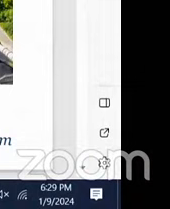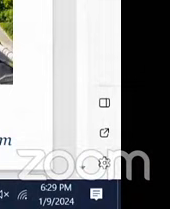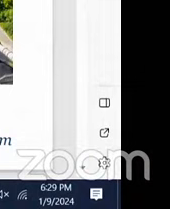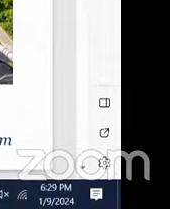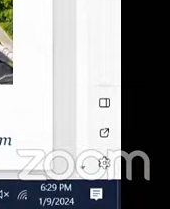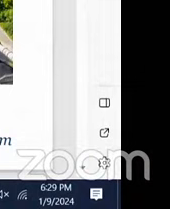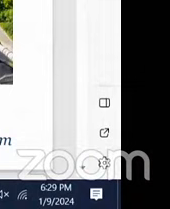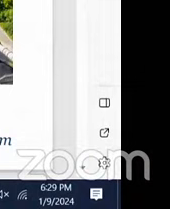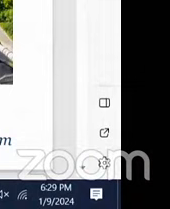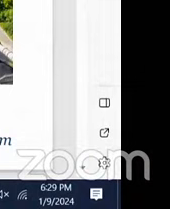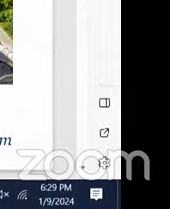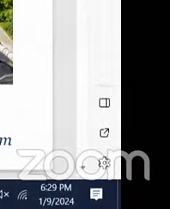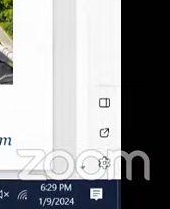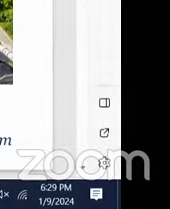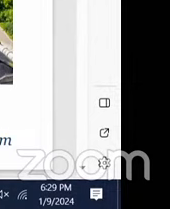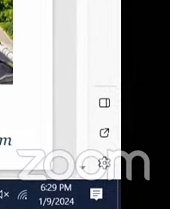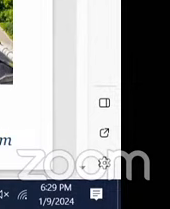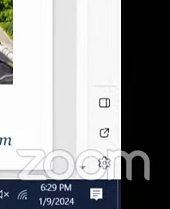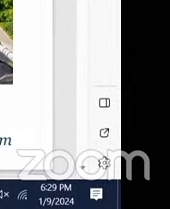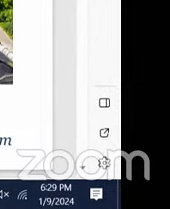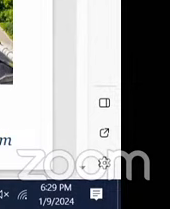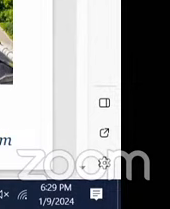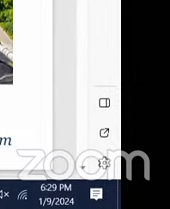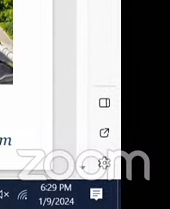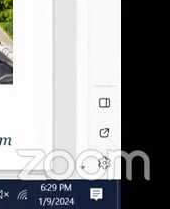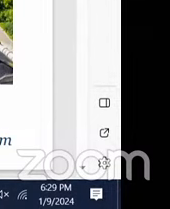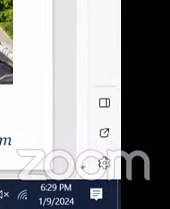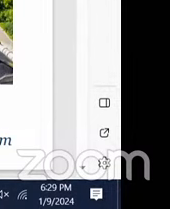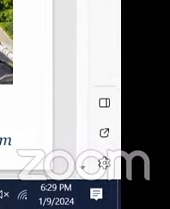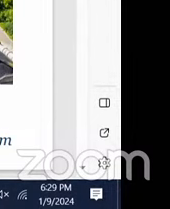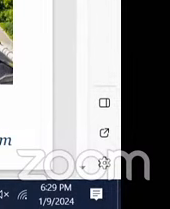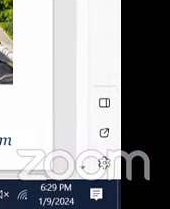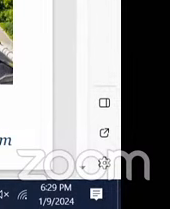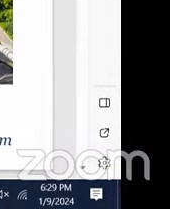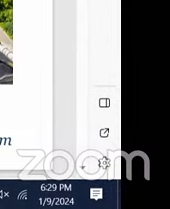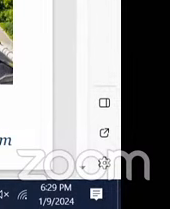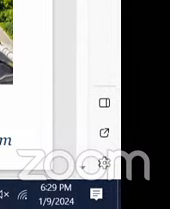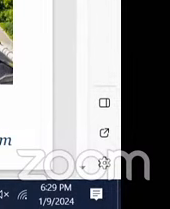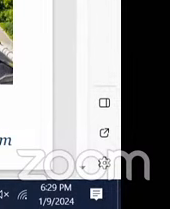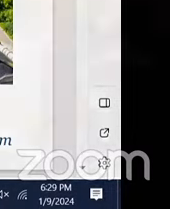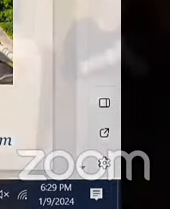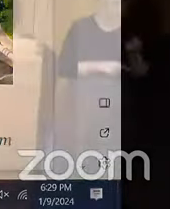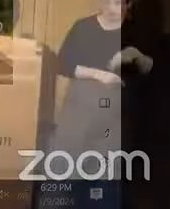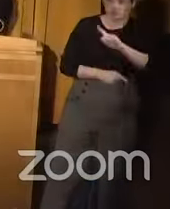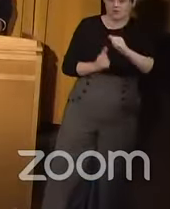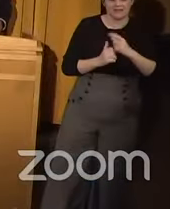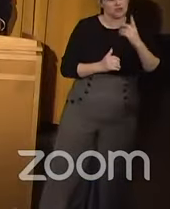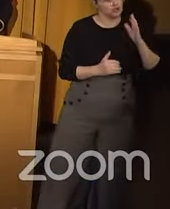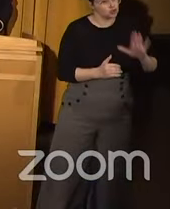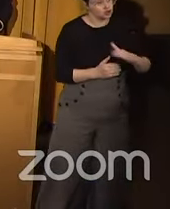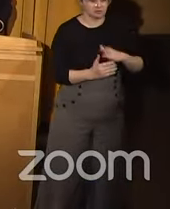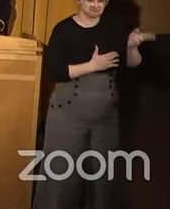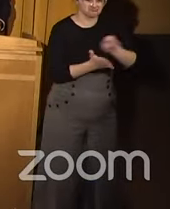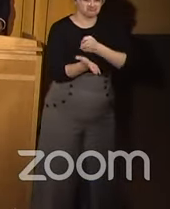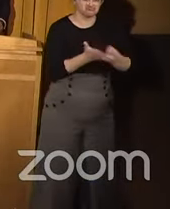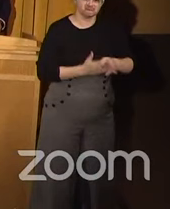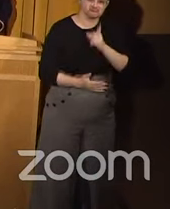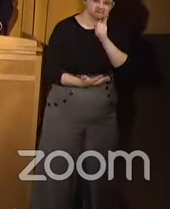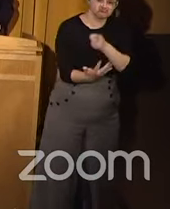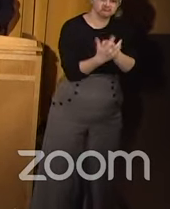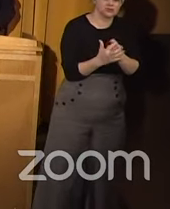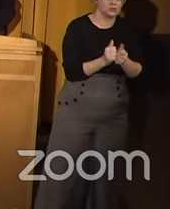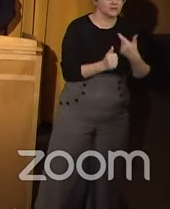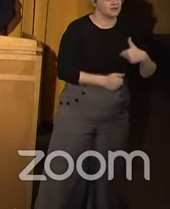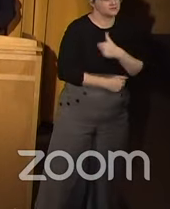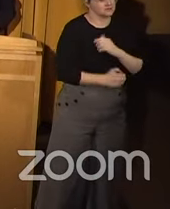community and spoke with many, many members of this community and we heard from you. You were candid with us and you shared with